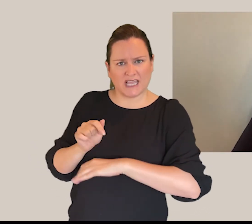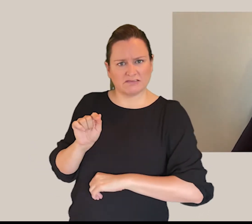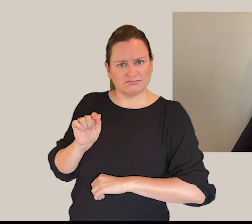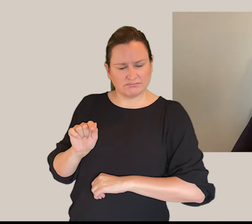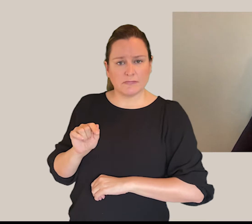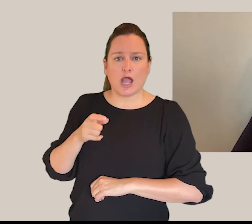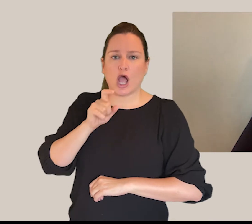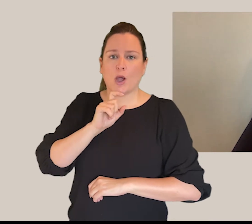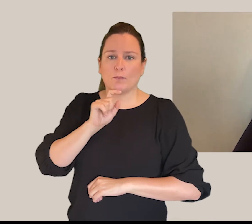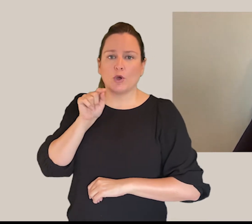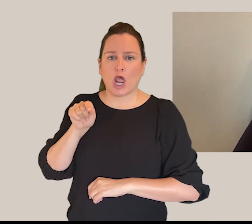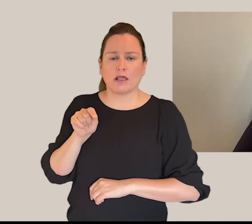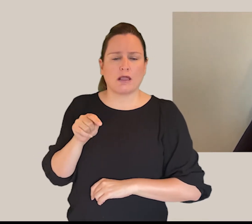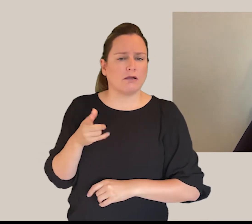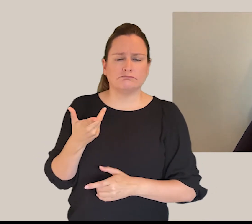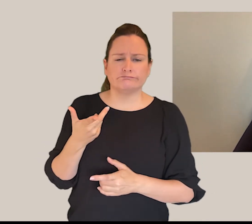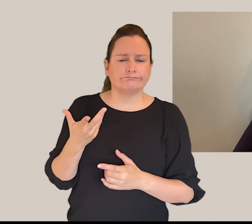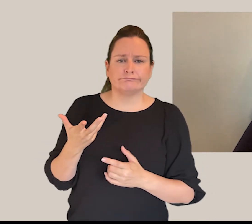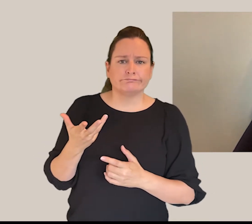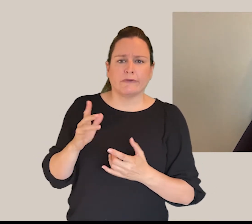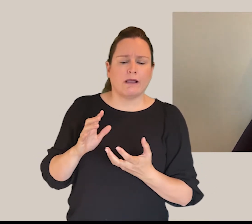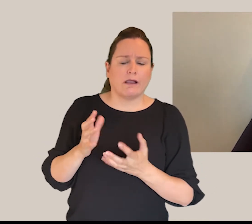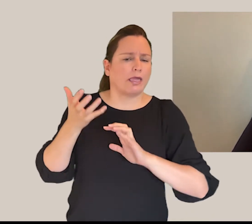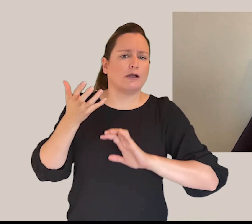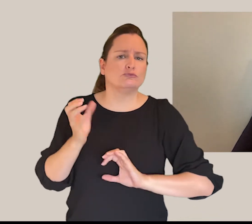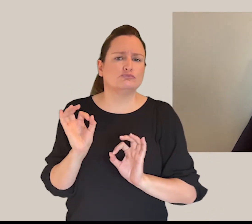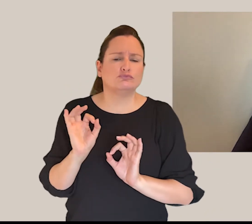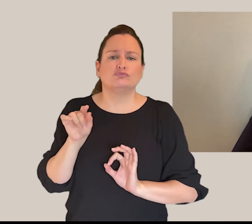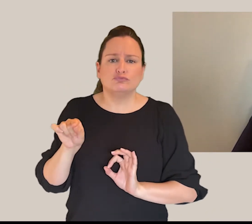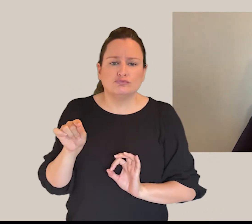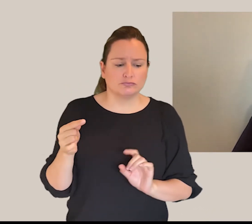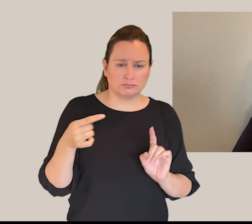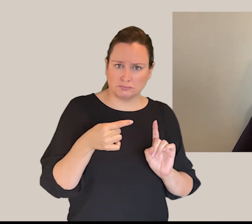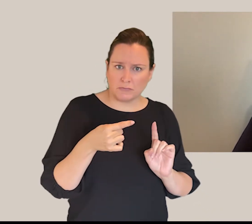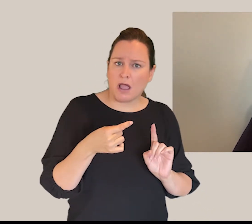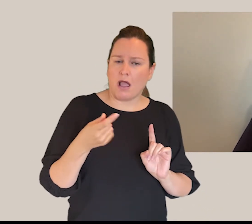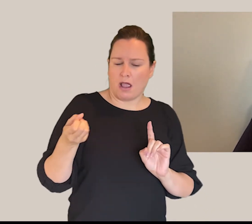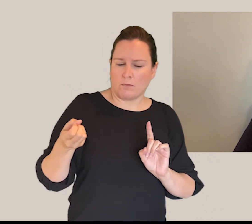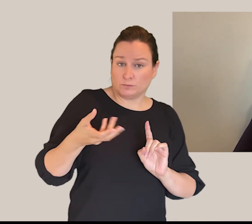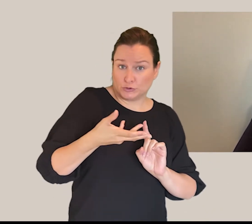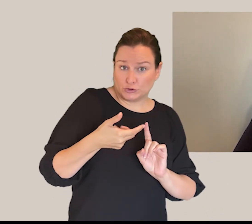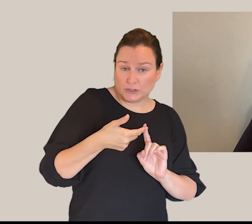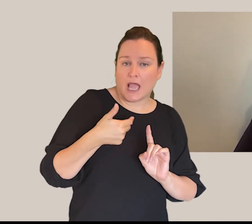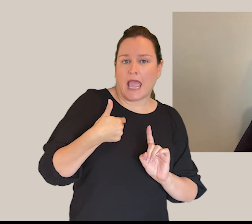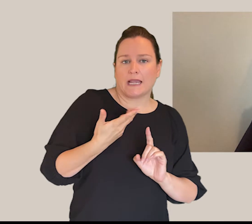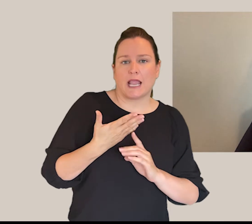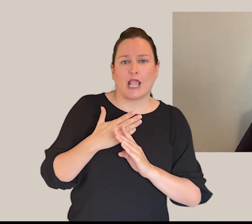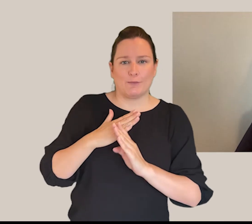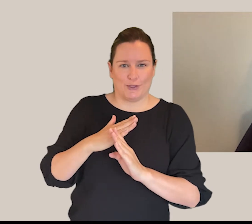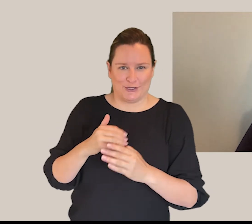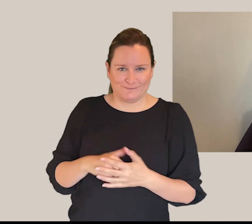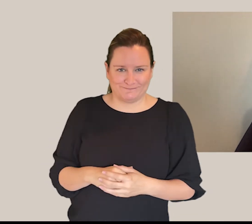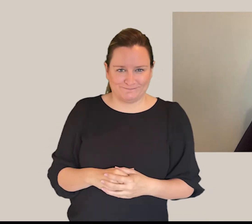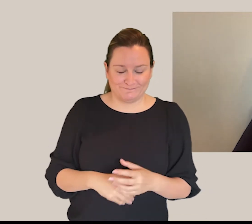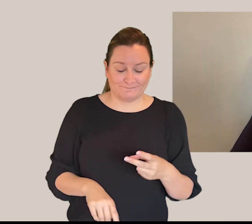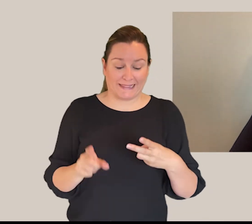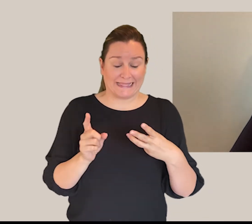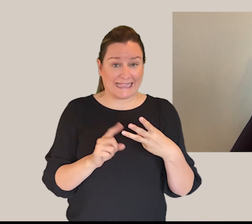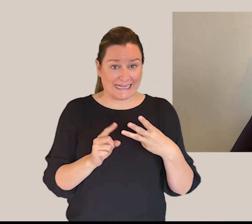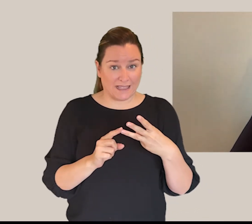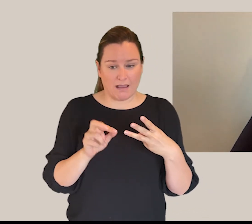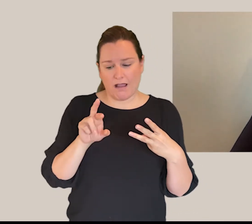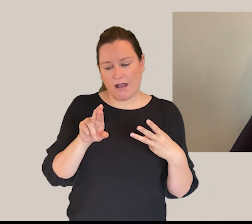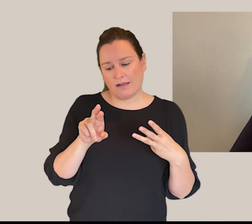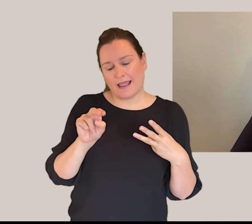Protein-based vaccines use harmless protein fragments that mimic COVID-19 in order to generate an immune response.